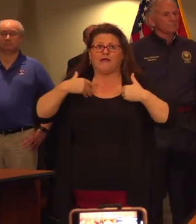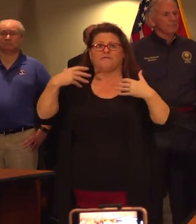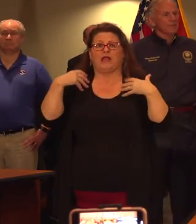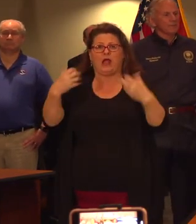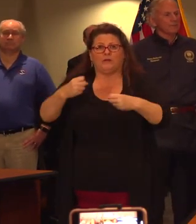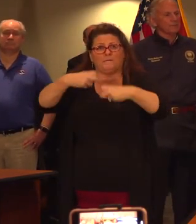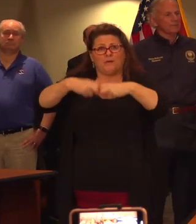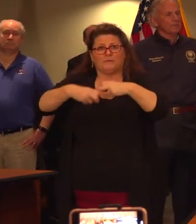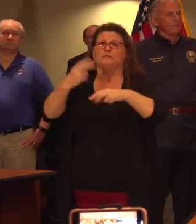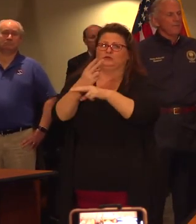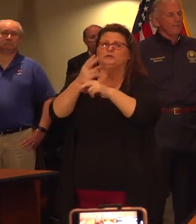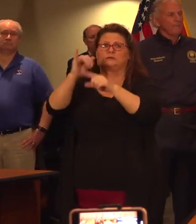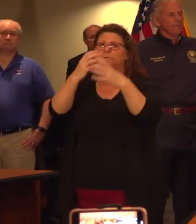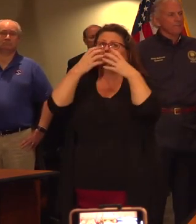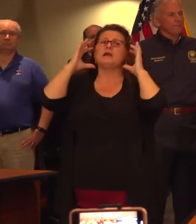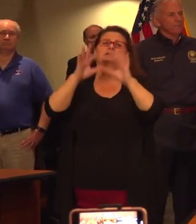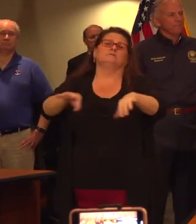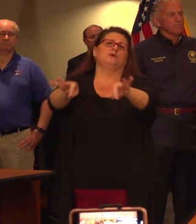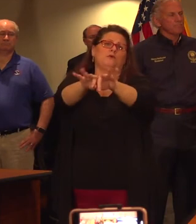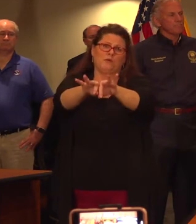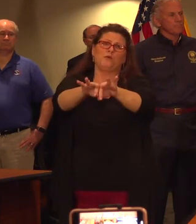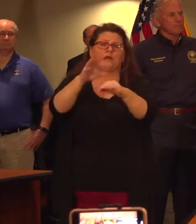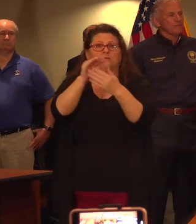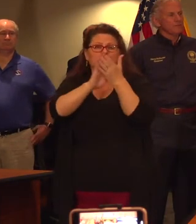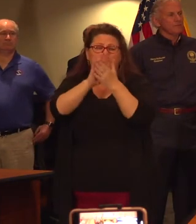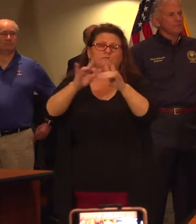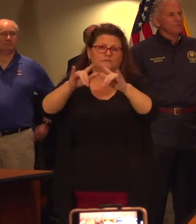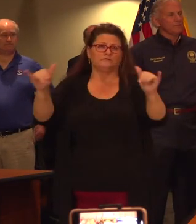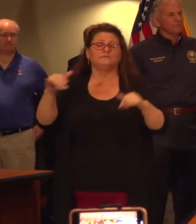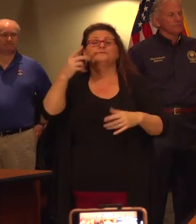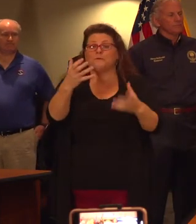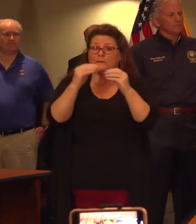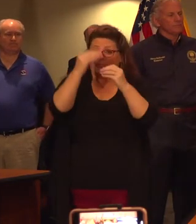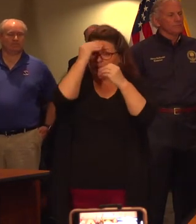conditions. For the latest information, please visit our webpage at